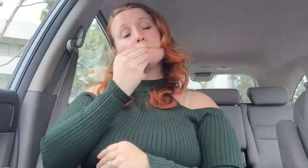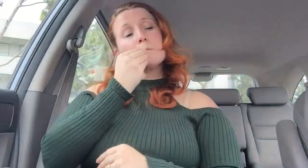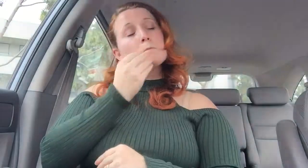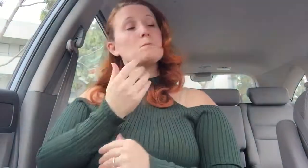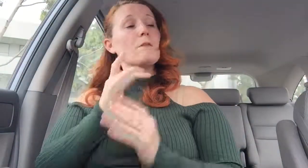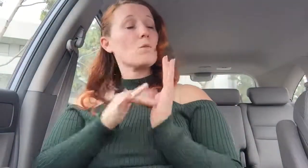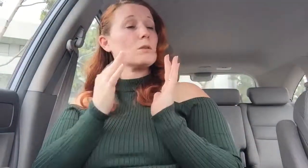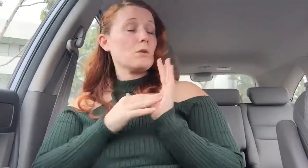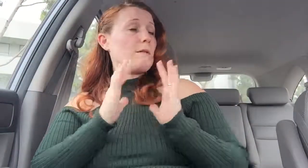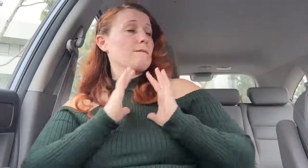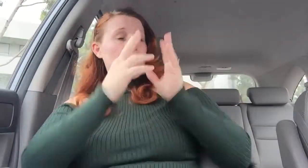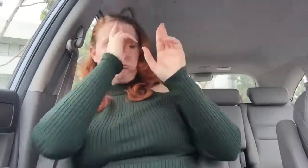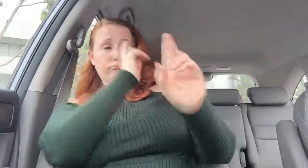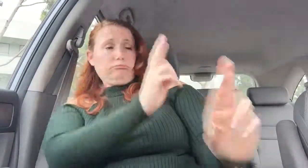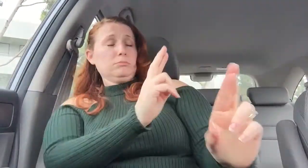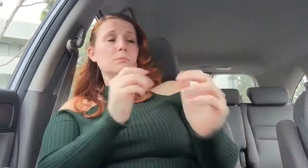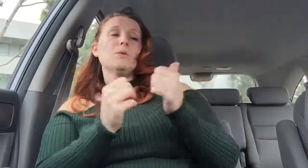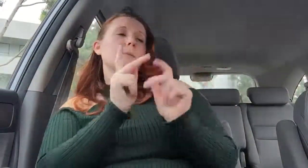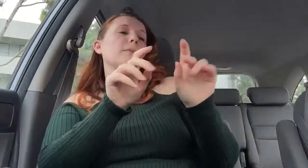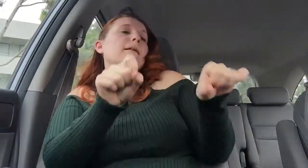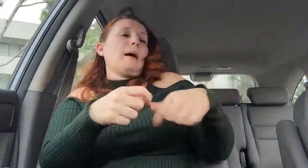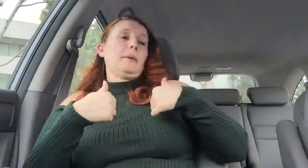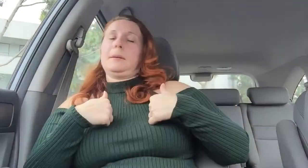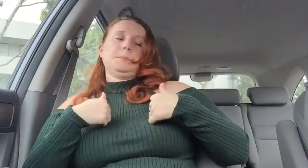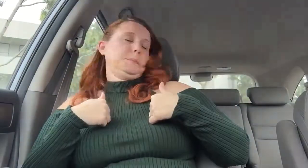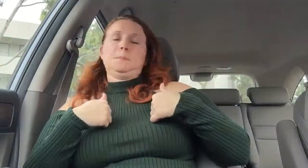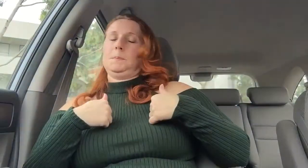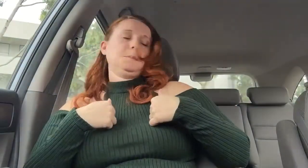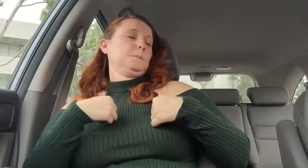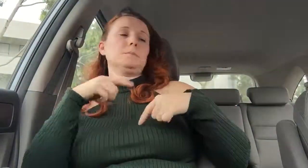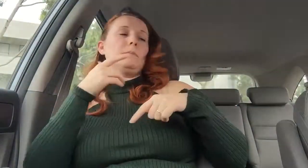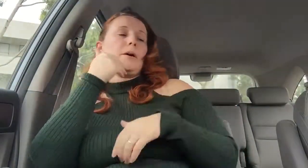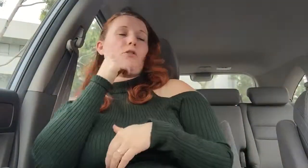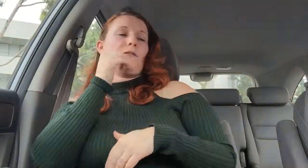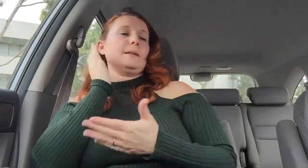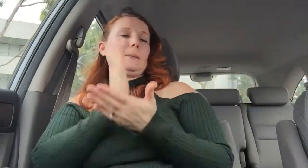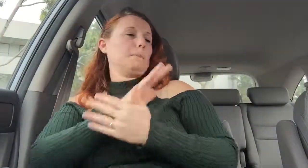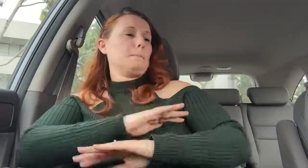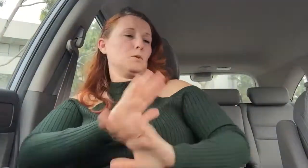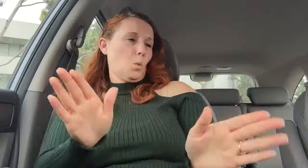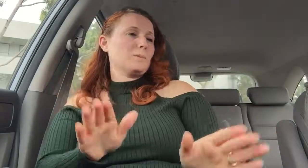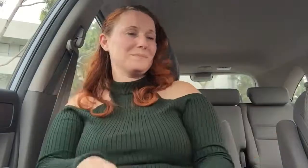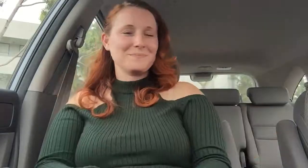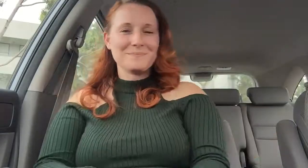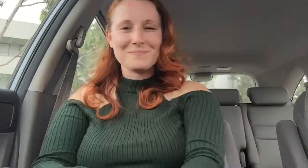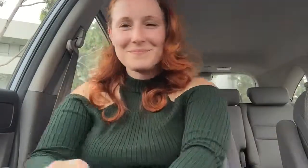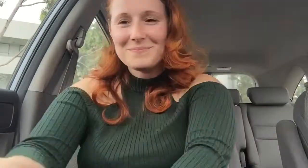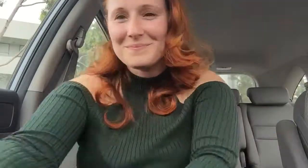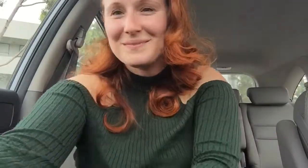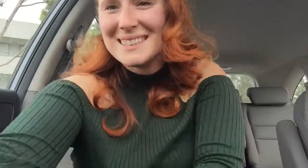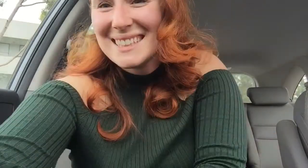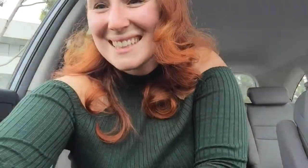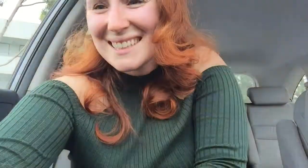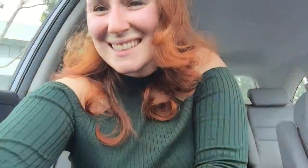because most people are like that, but for me it's just better if I don't. And so everybody's different, and I would just say like you have to, for me it's been like such a long journey of